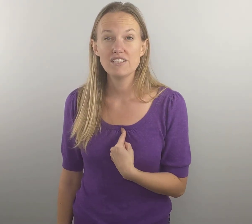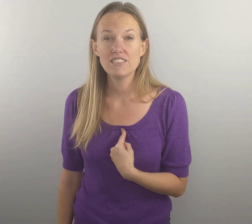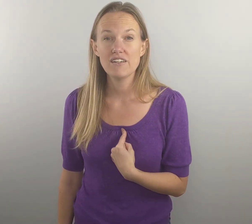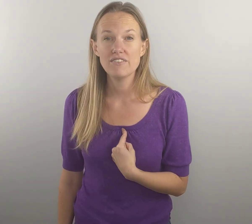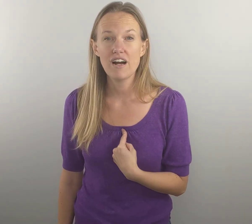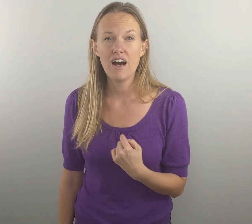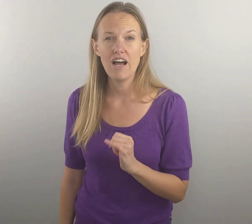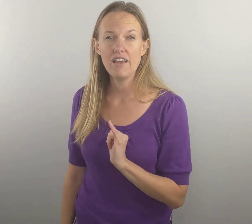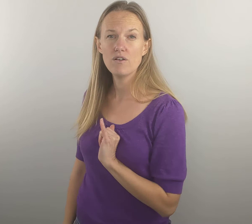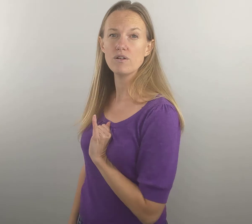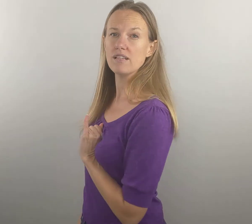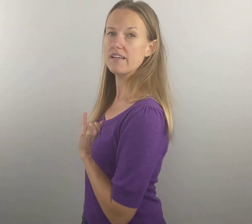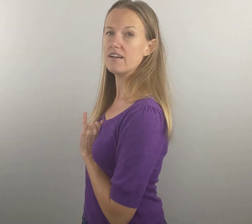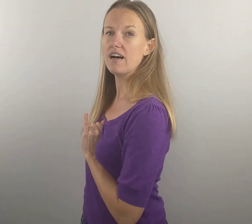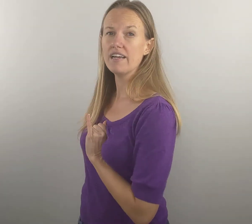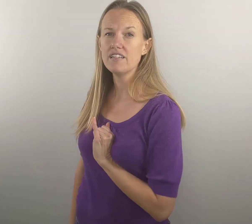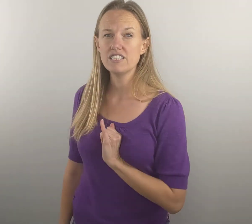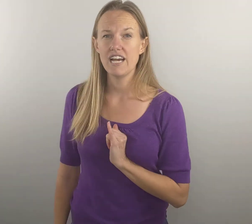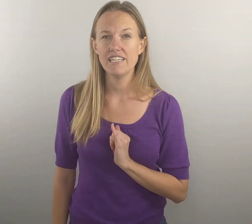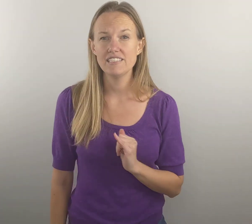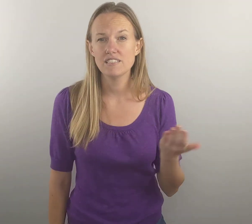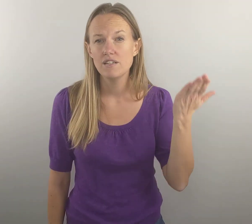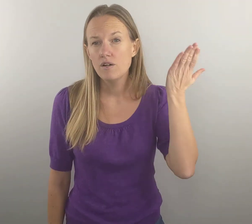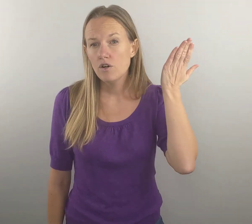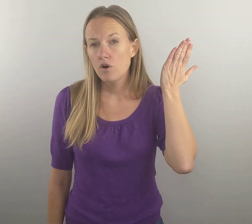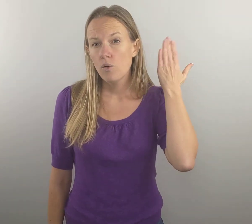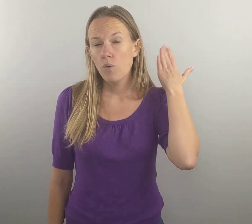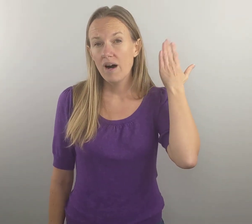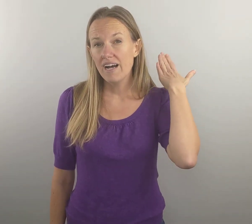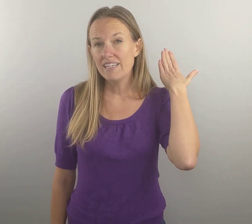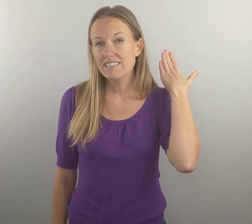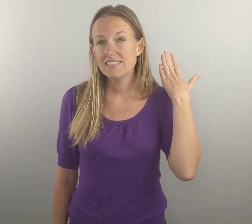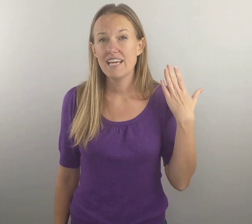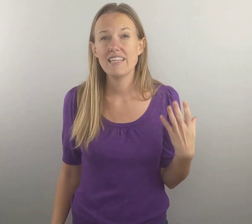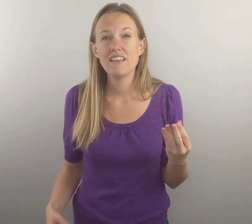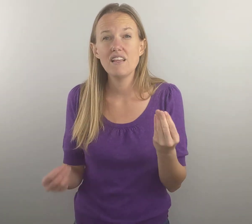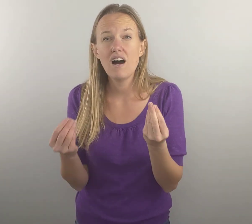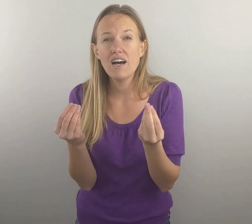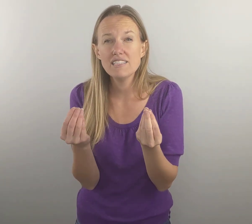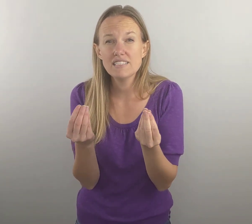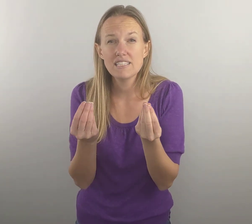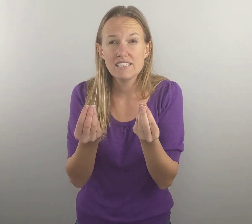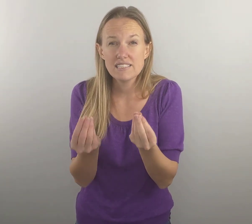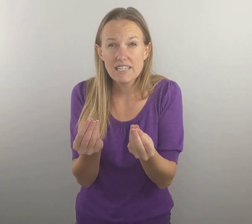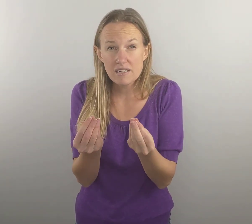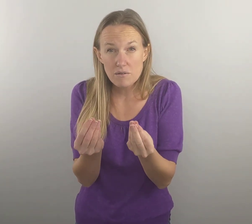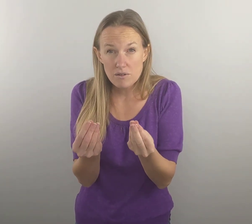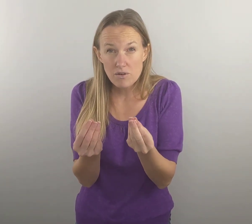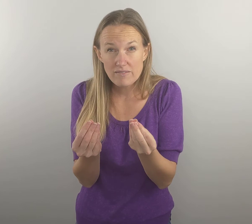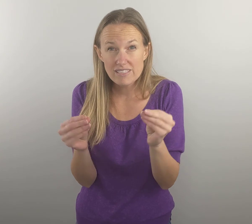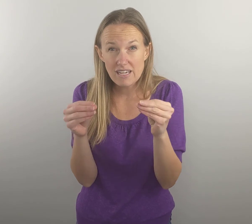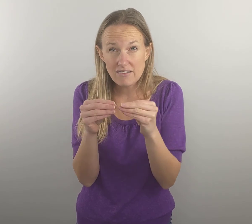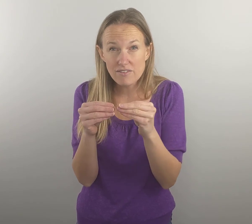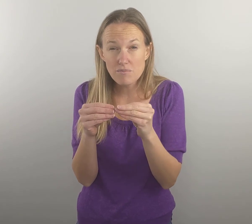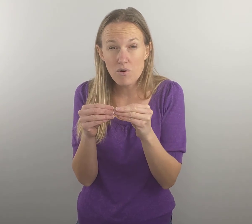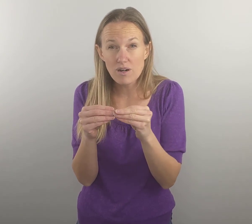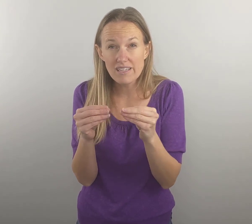yourself for I, or the letter I or chest, was, and then lost, it's like you have the sign for more, like you